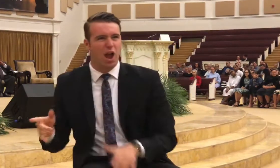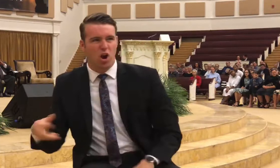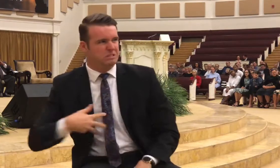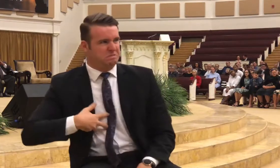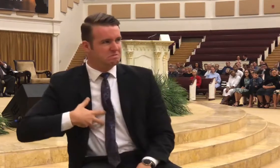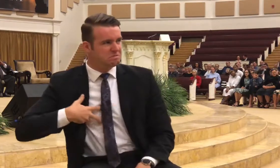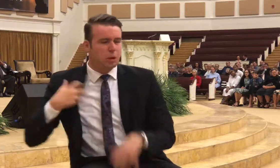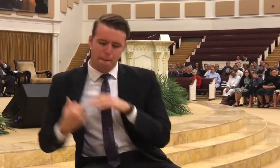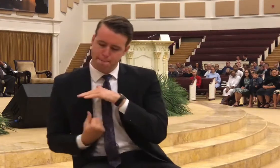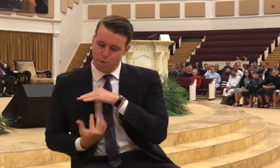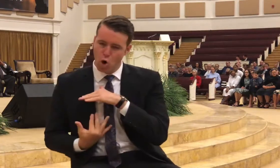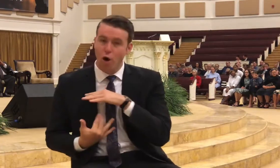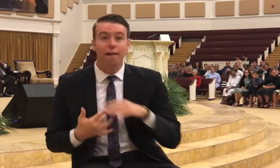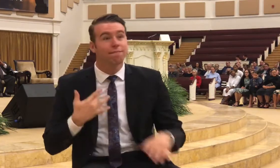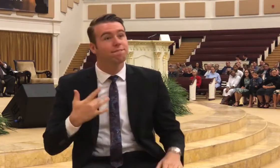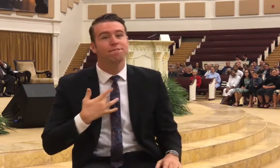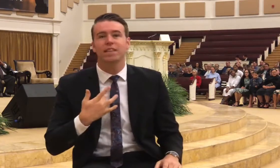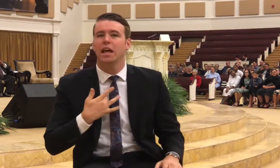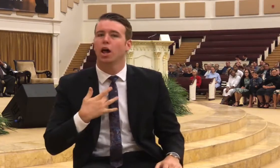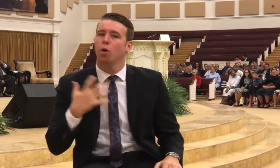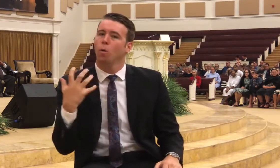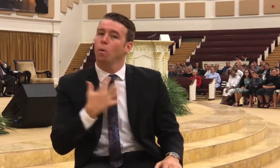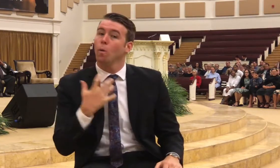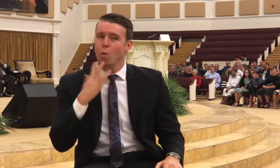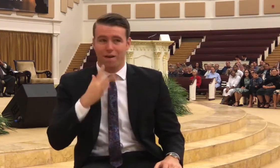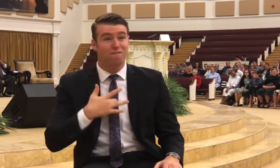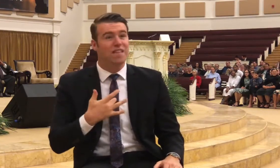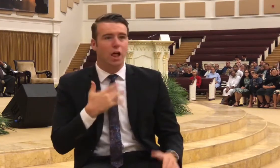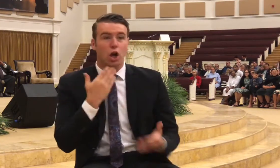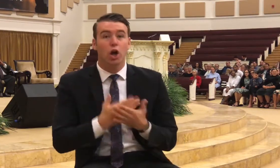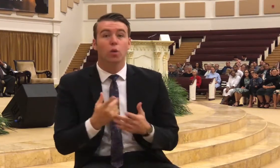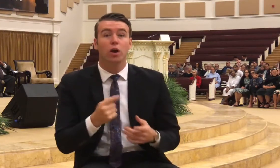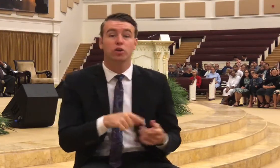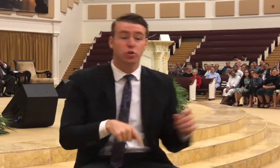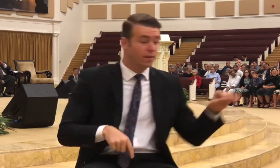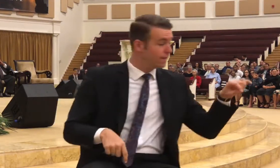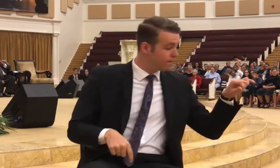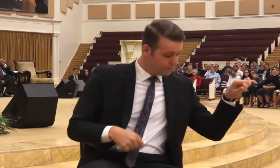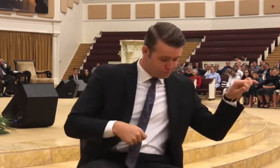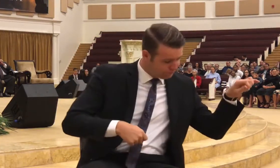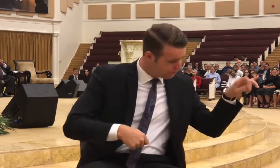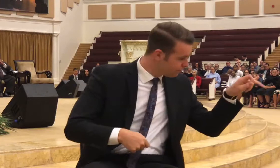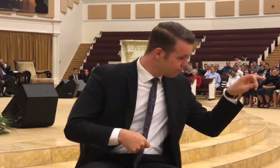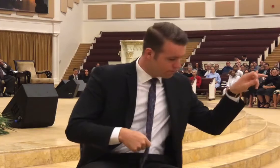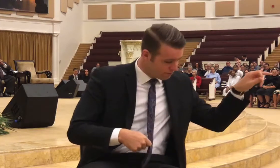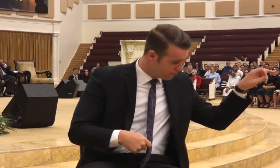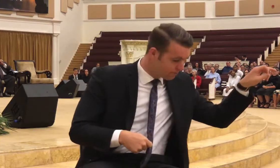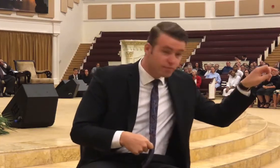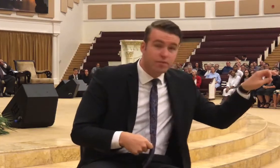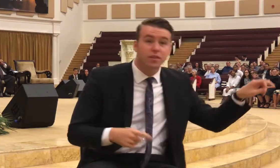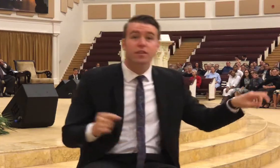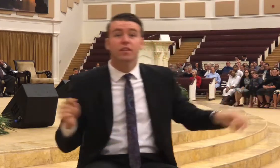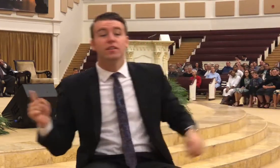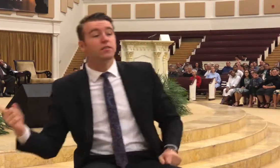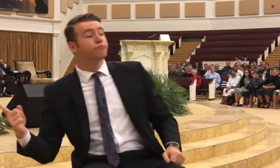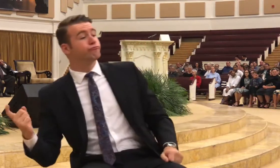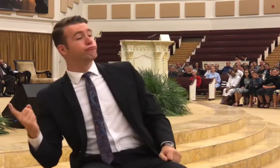and it would feel so good to just, as he's tuning his guitar, to saunter in